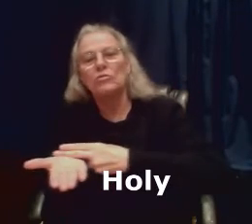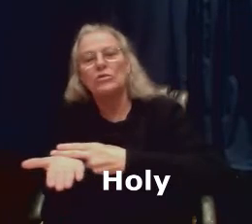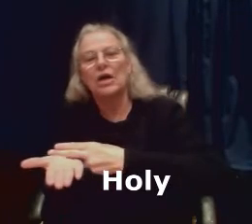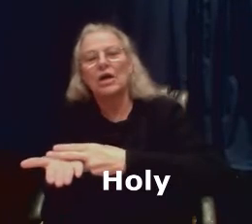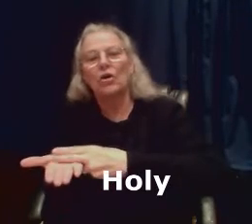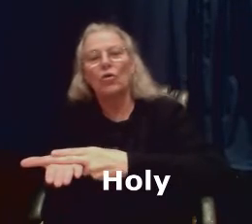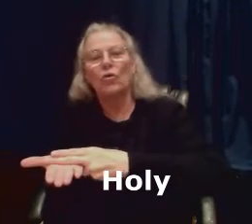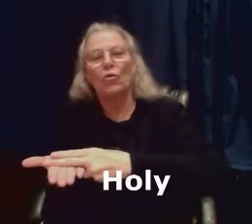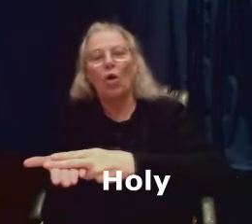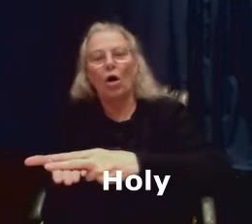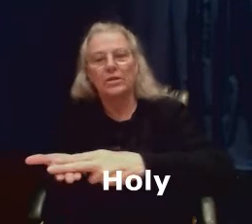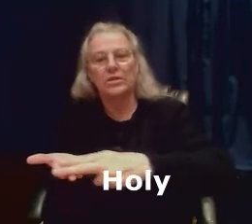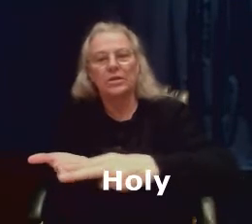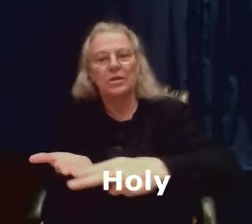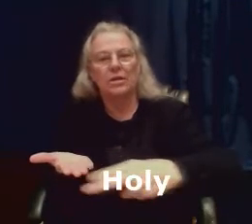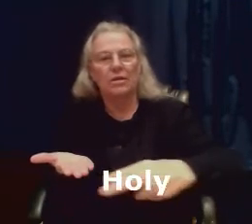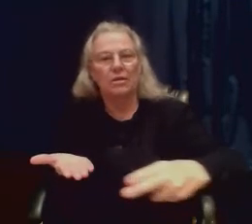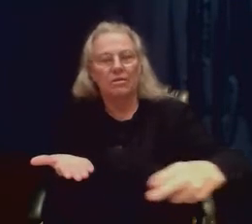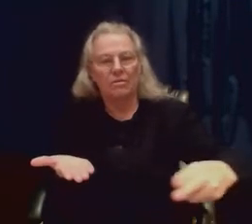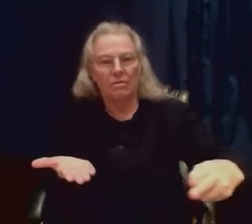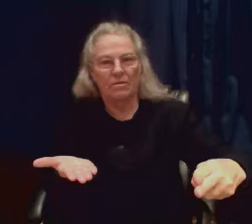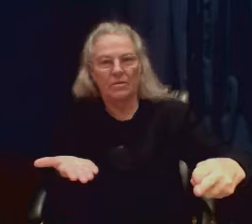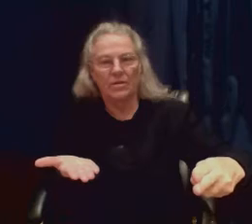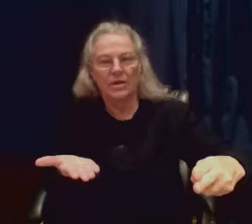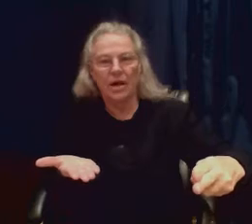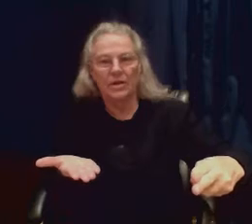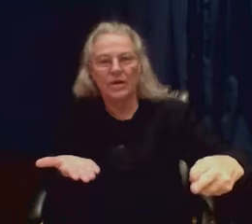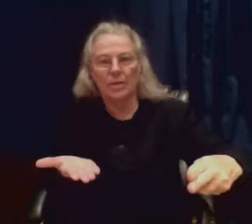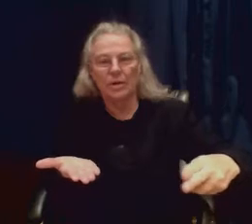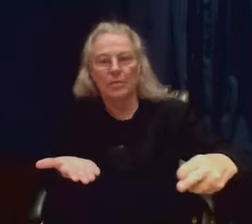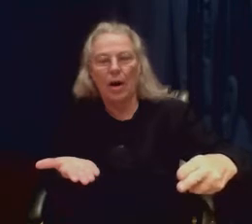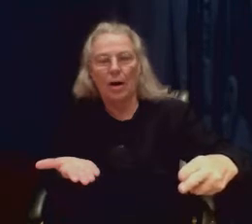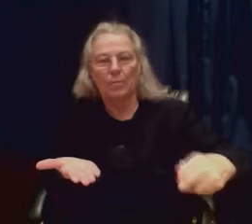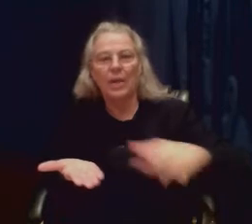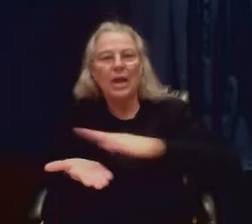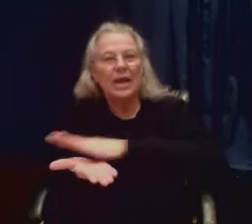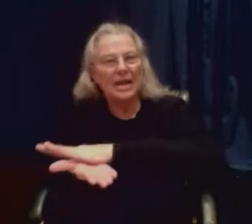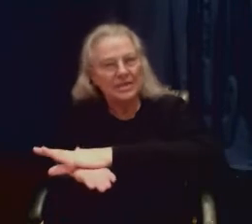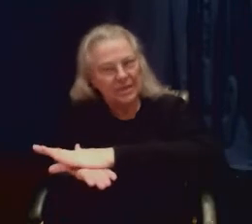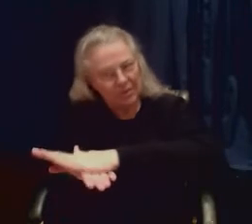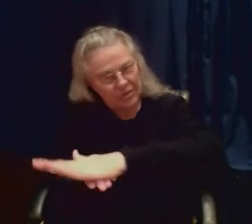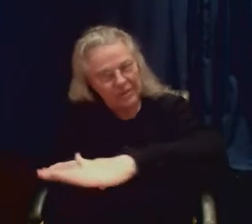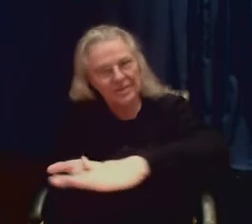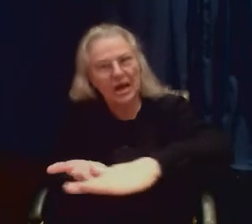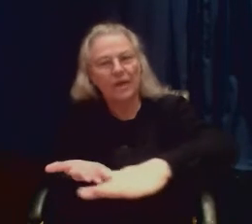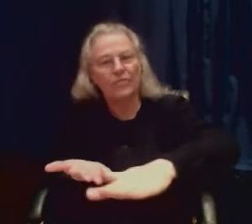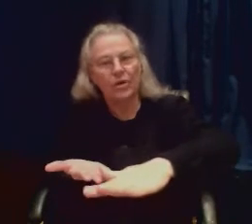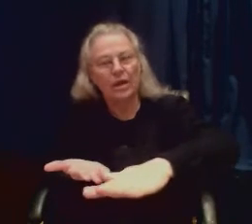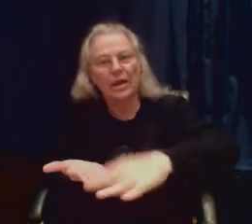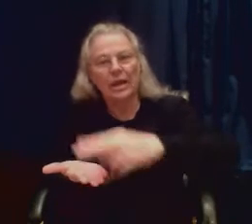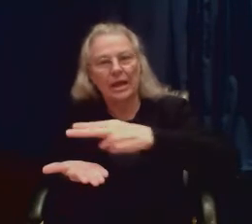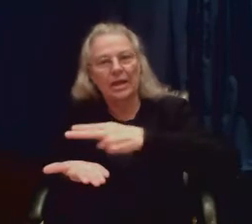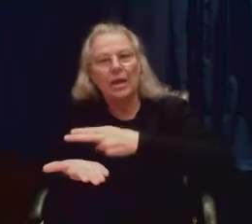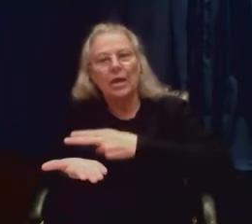goes across the non-dominant palm. It's the sign for clean,